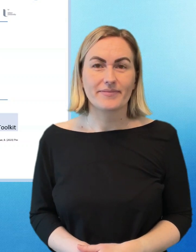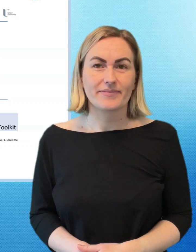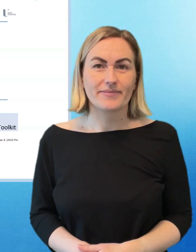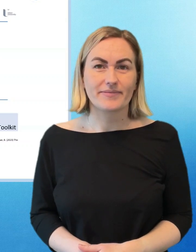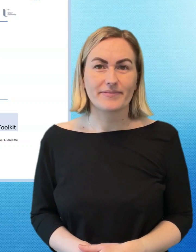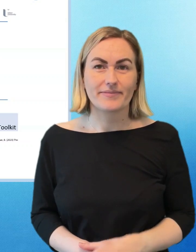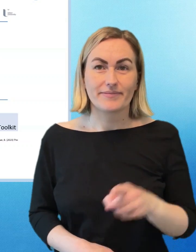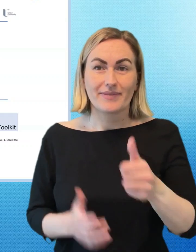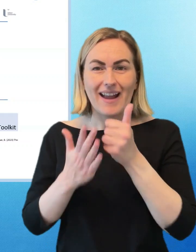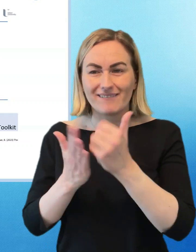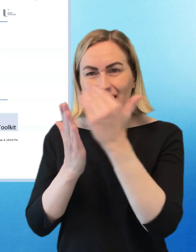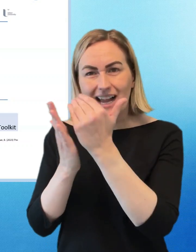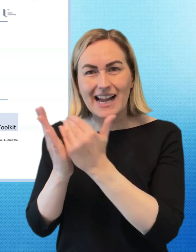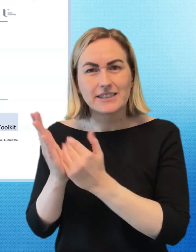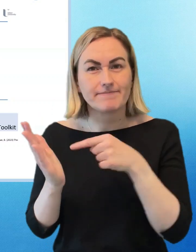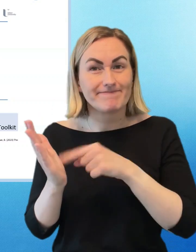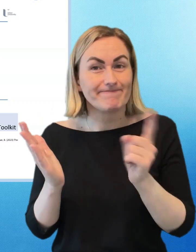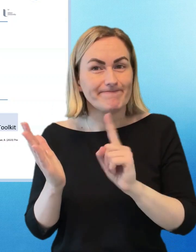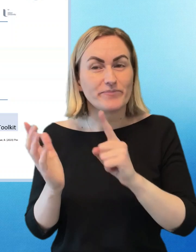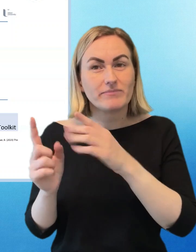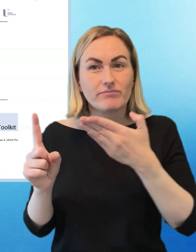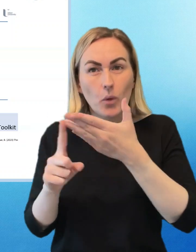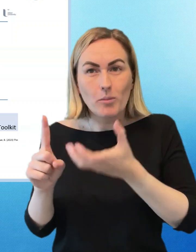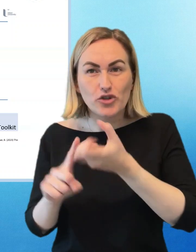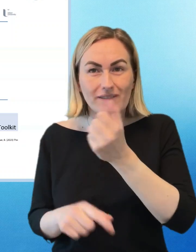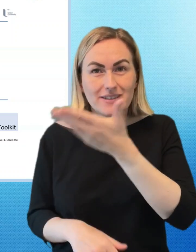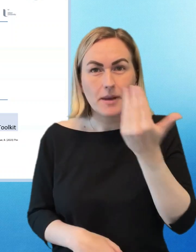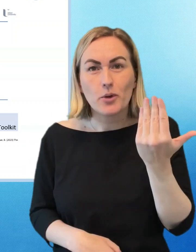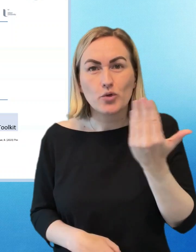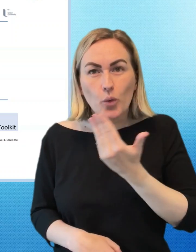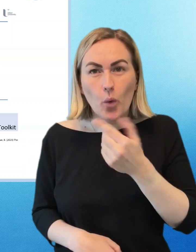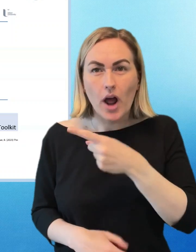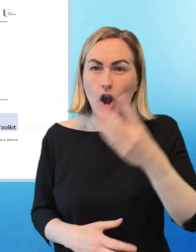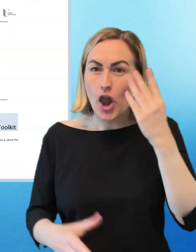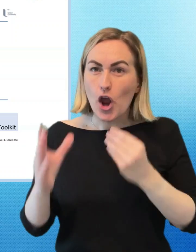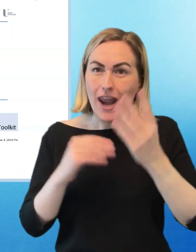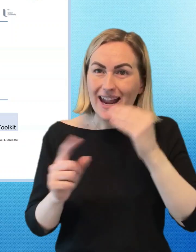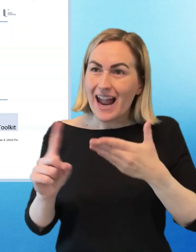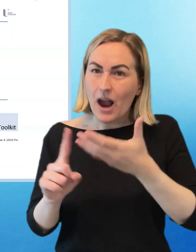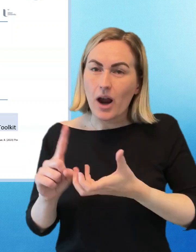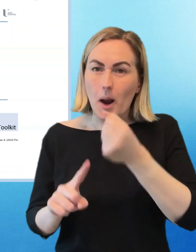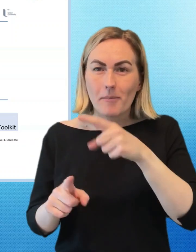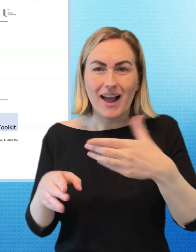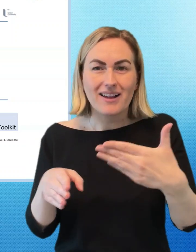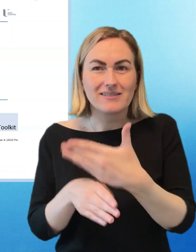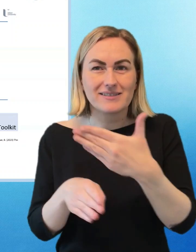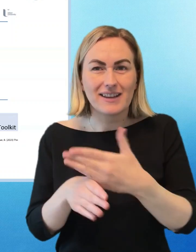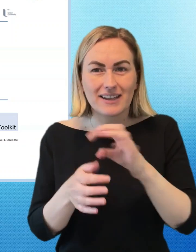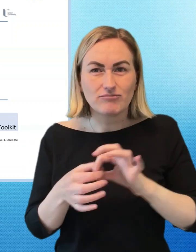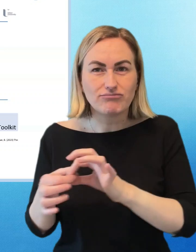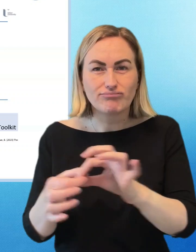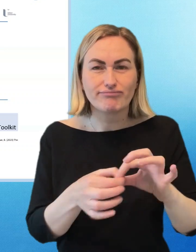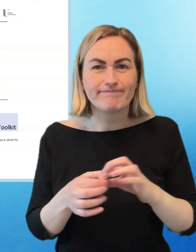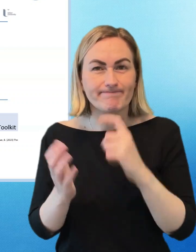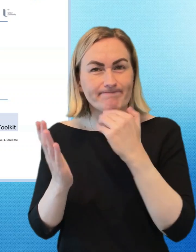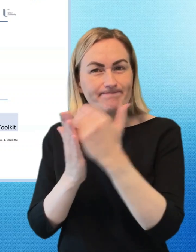So the toolkit includes the objectives of the summer school, in effect, the learning outcomes that were identified in the co-creation